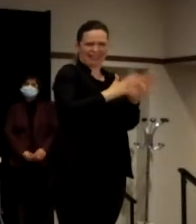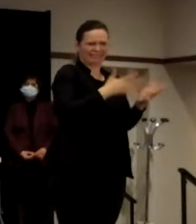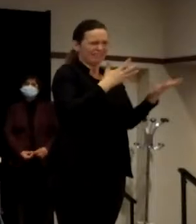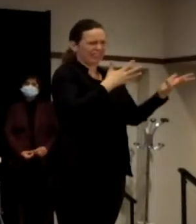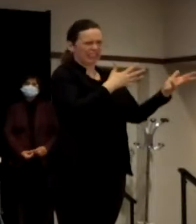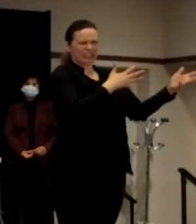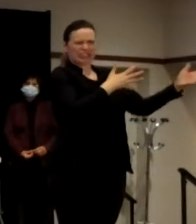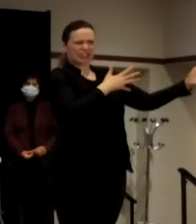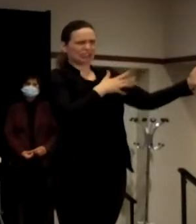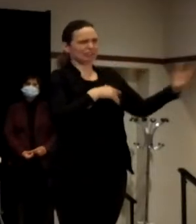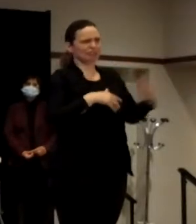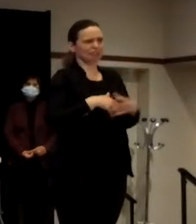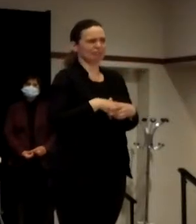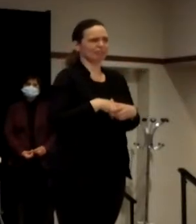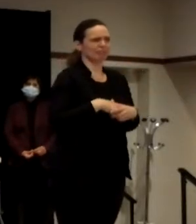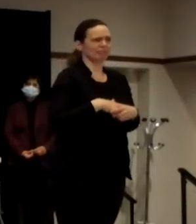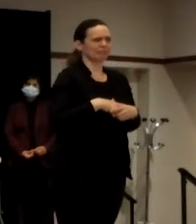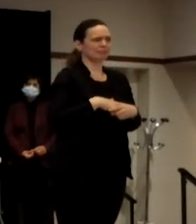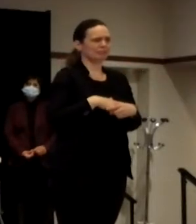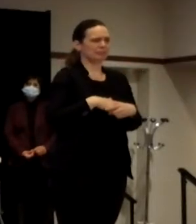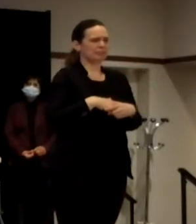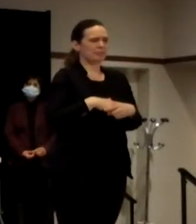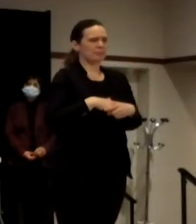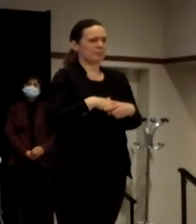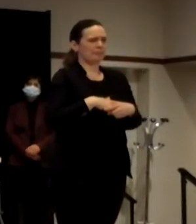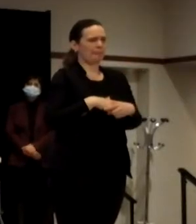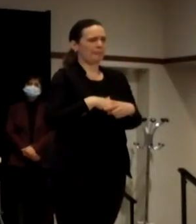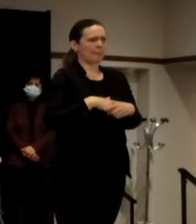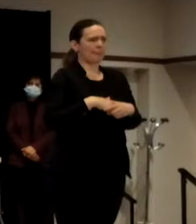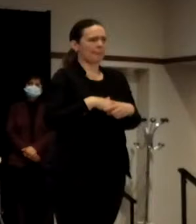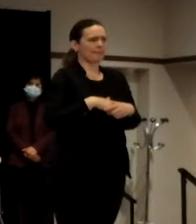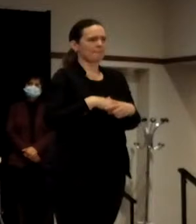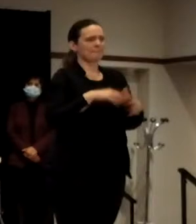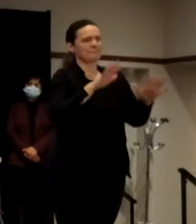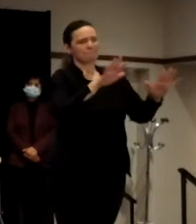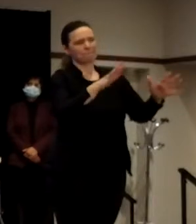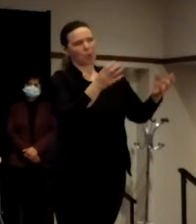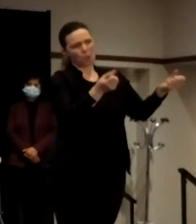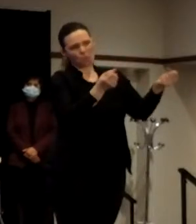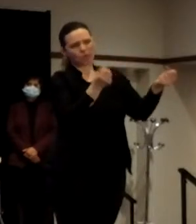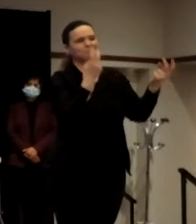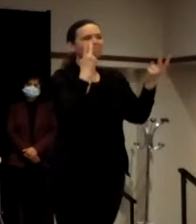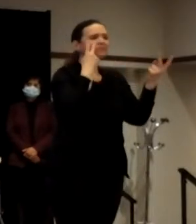regulations that kind of are on a teeter-totter one way or the other, we're going to try to,